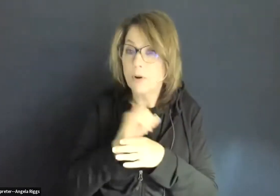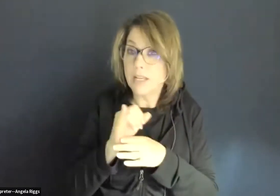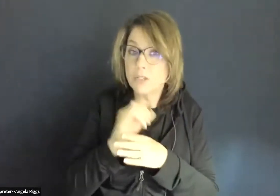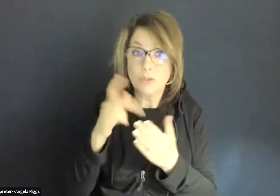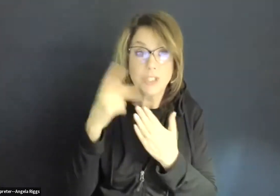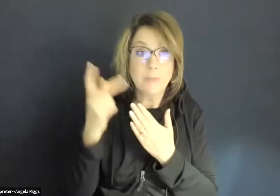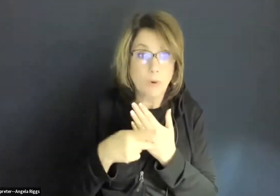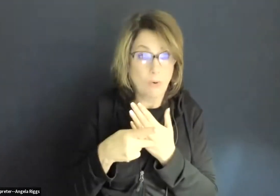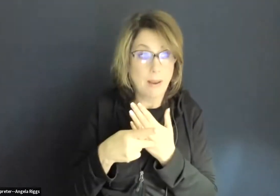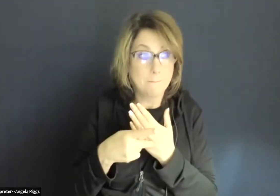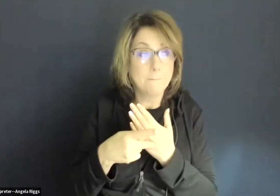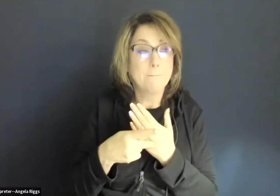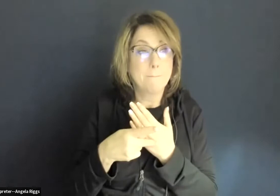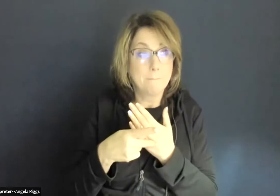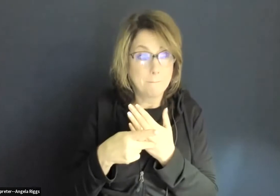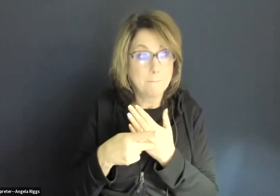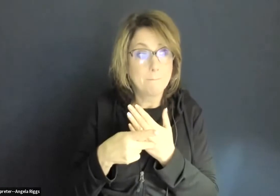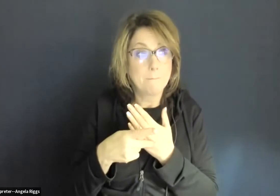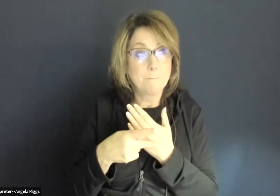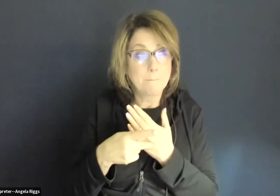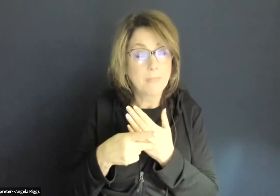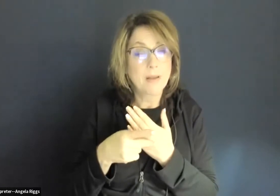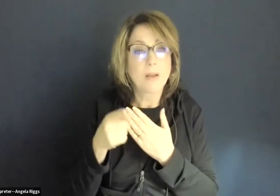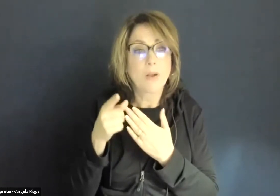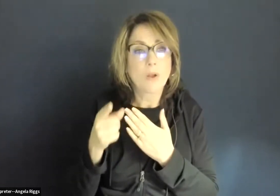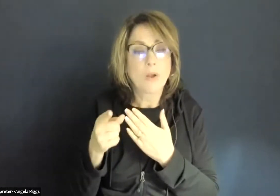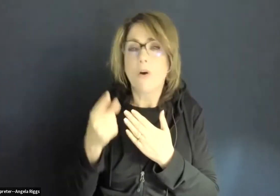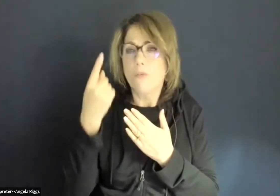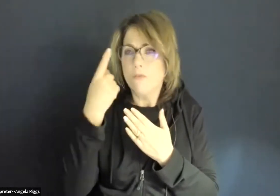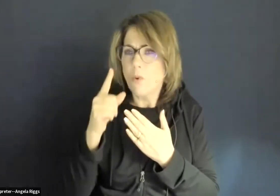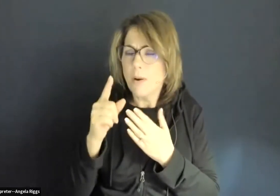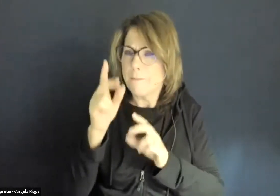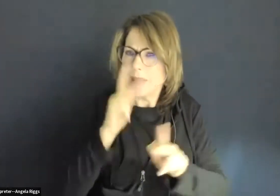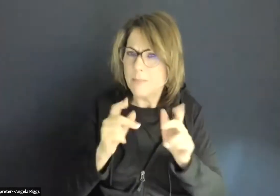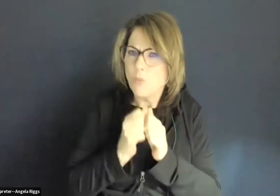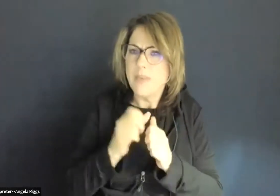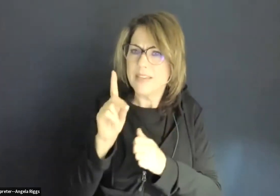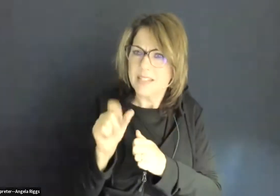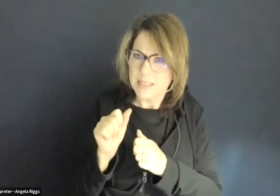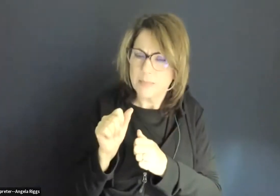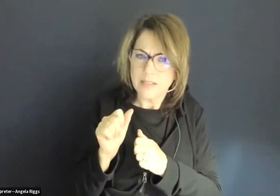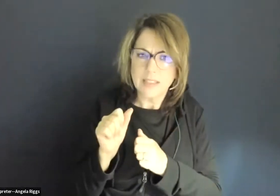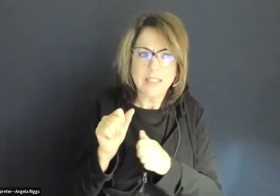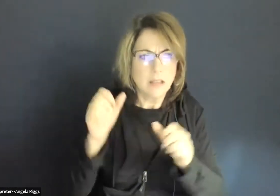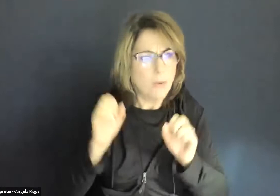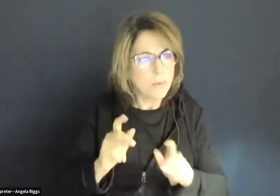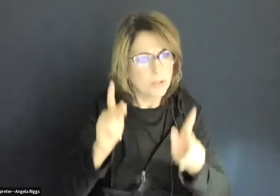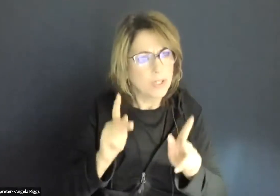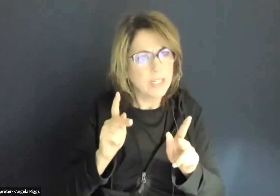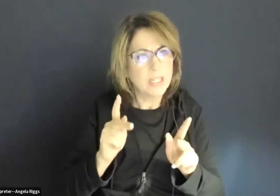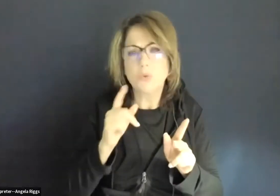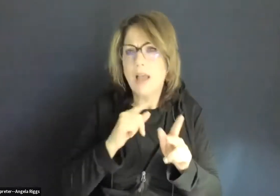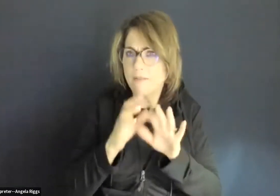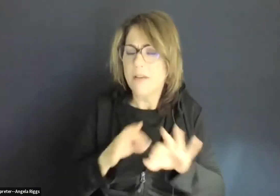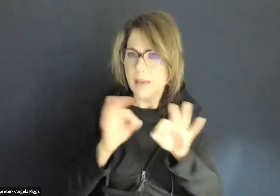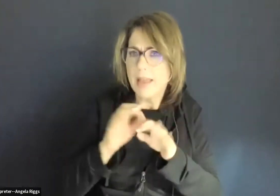And we do to give individuals with disabilities opportunities to hold meaningful internships